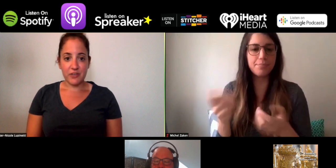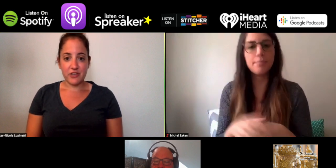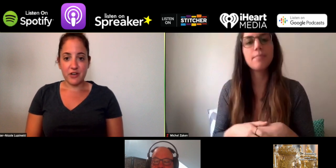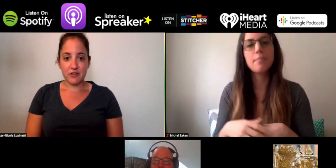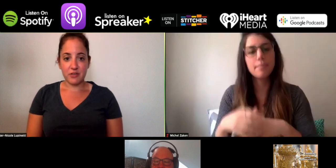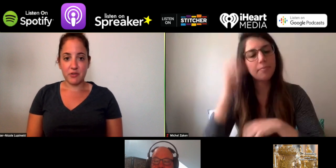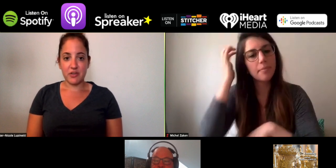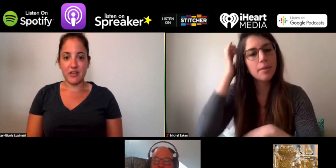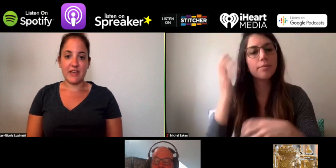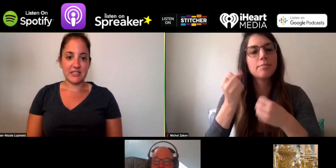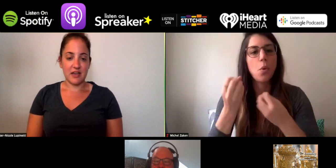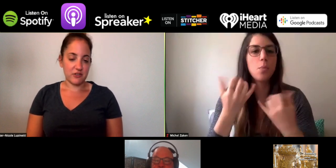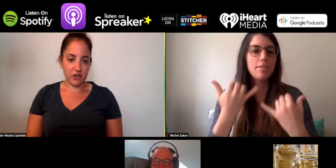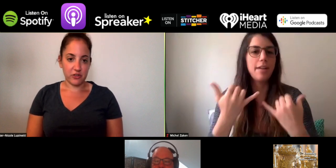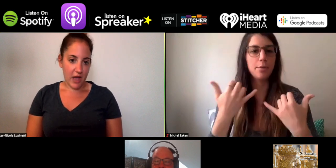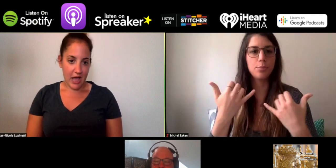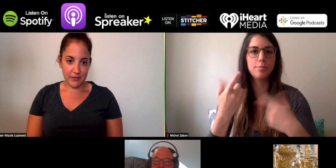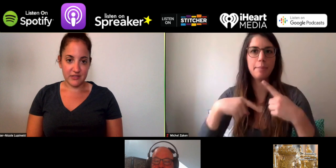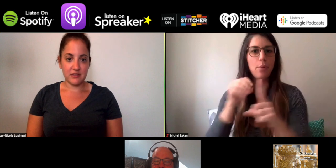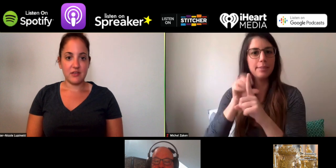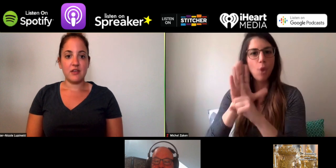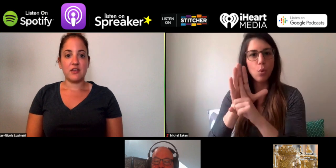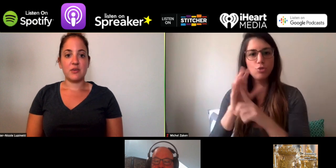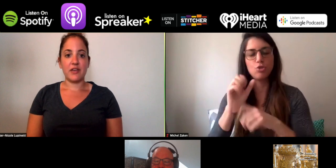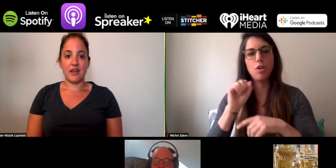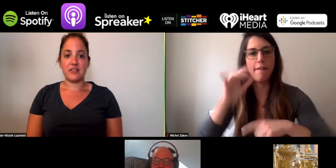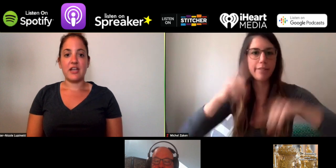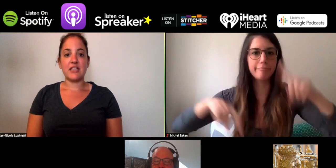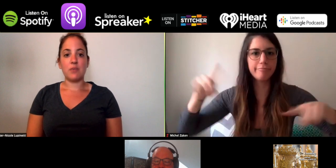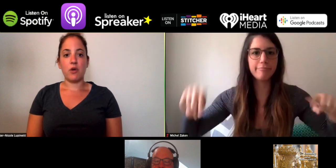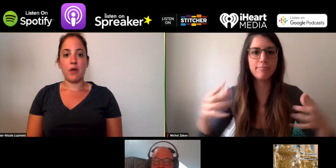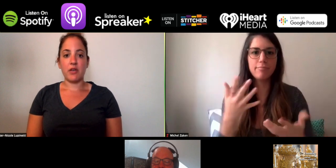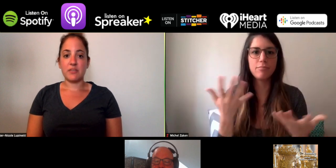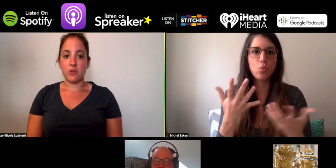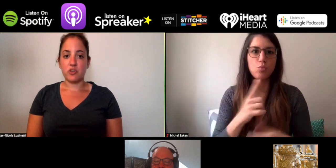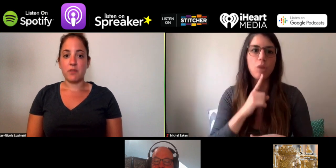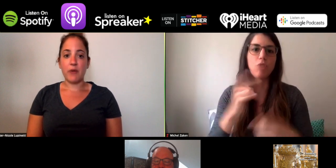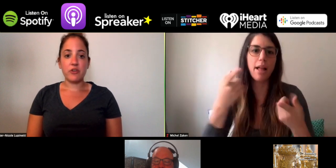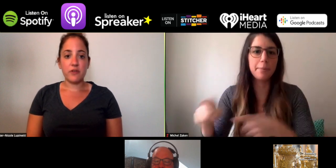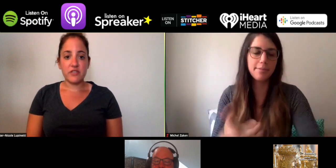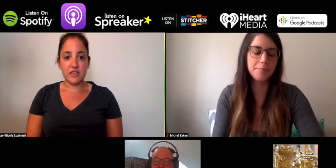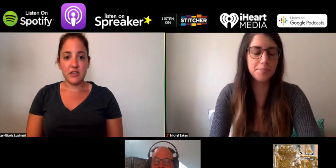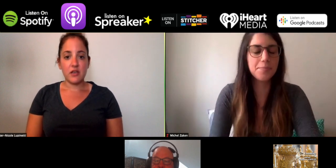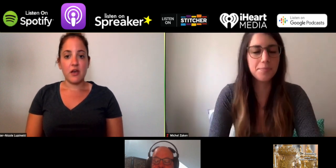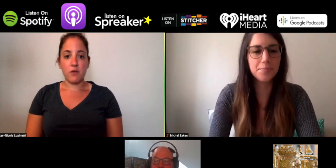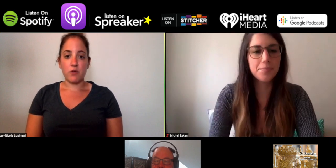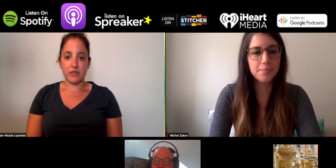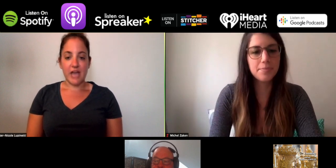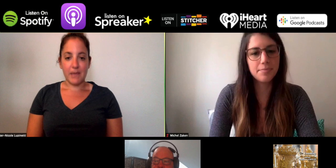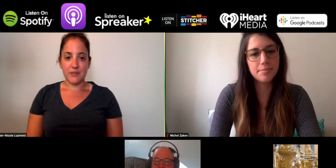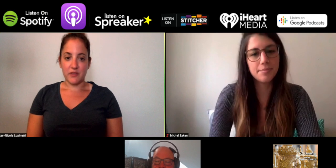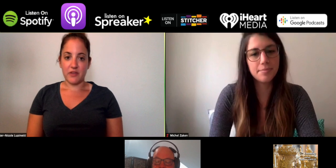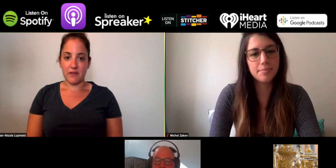statement for the entire community, and that's not entirely what happens. So again, today is more about exposure, about the diversity of what